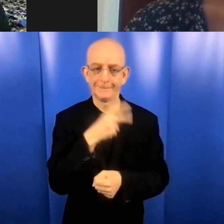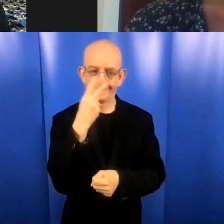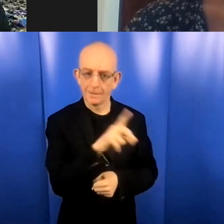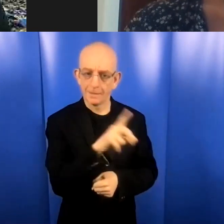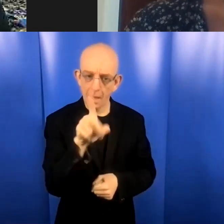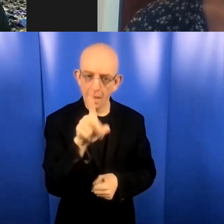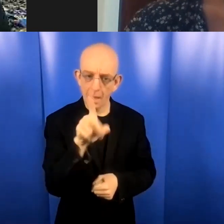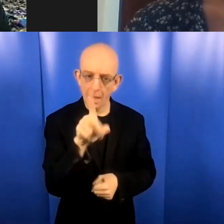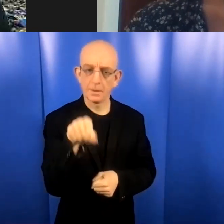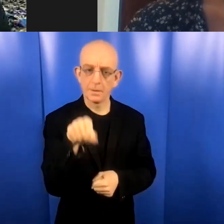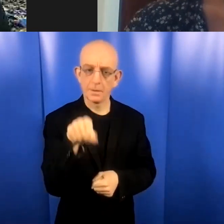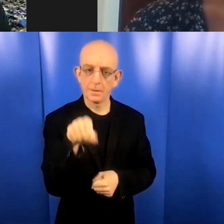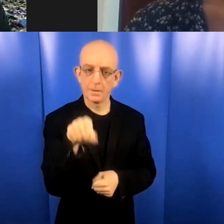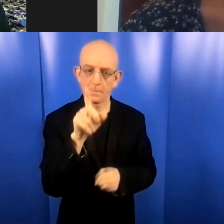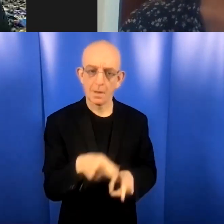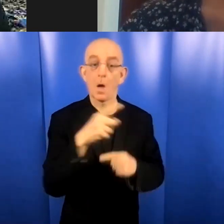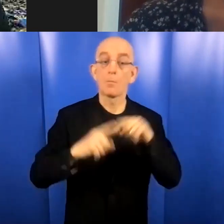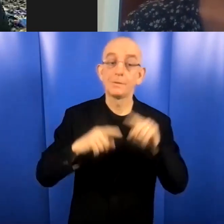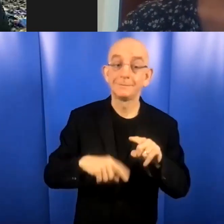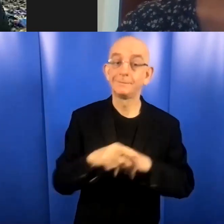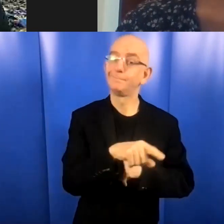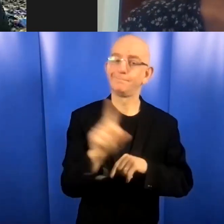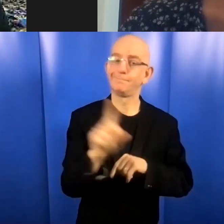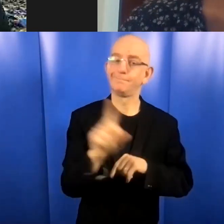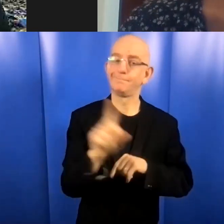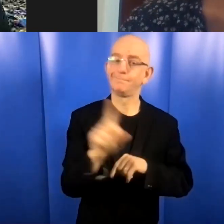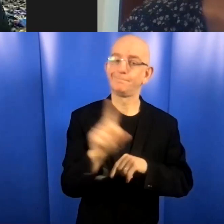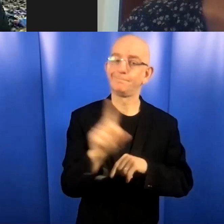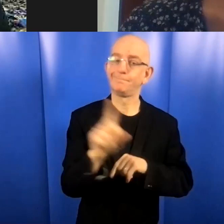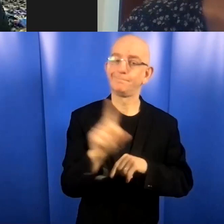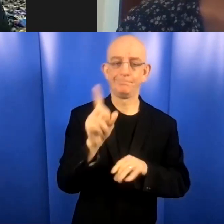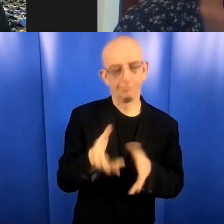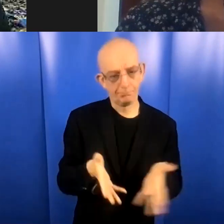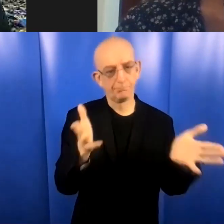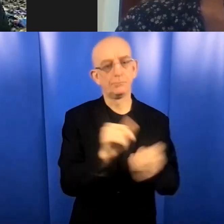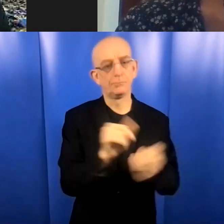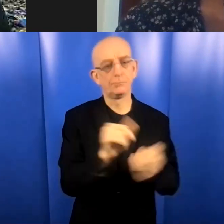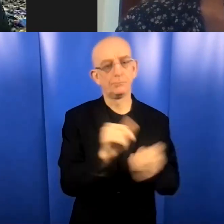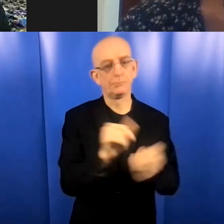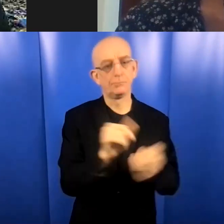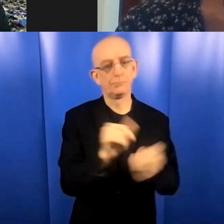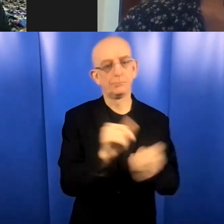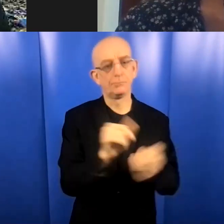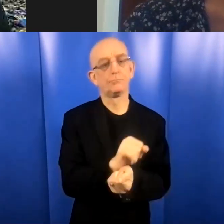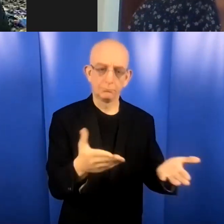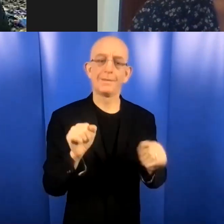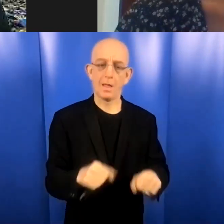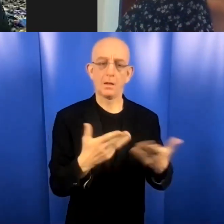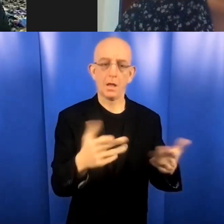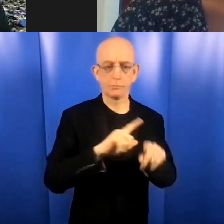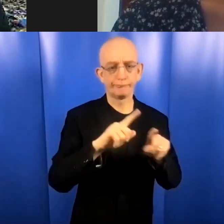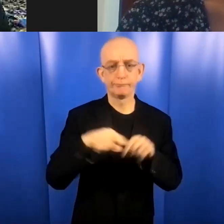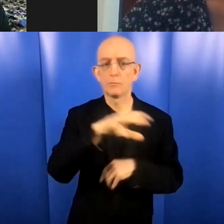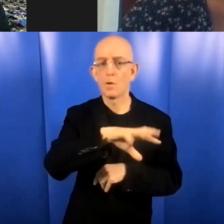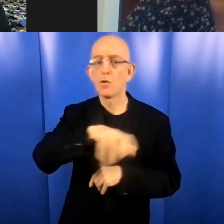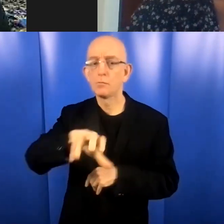that they face in multiple countries, especially in light of the COVID-19 pandemic. So this is just an example of our work